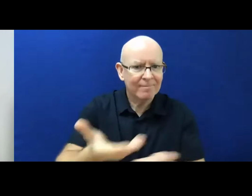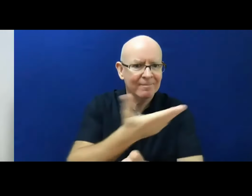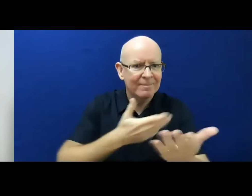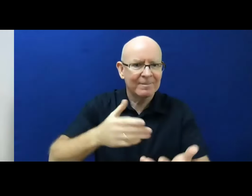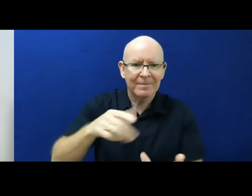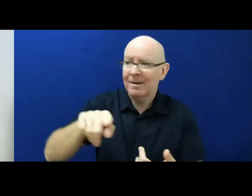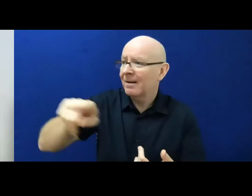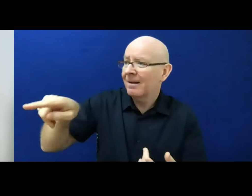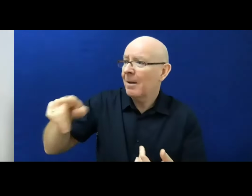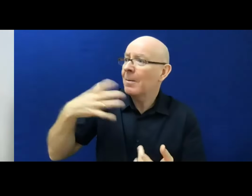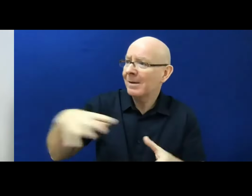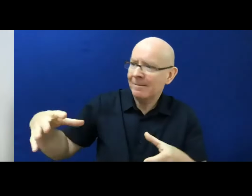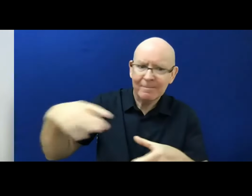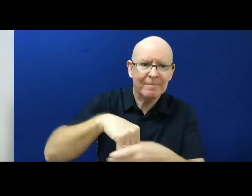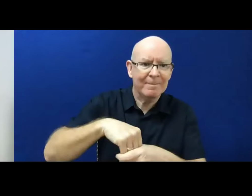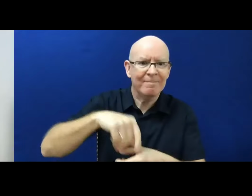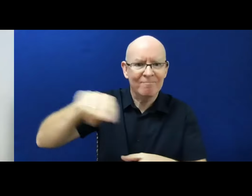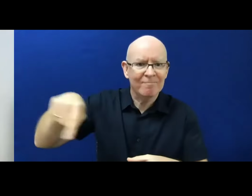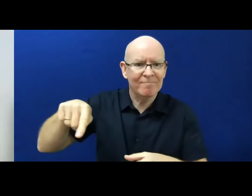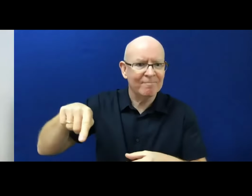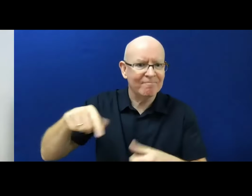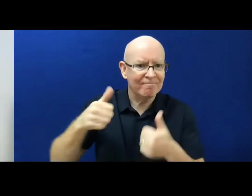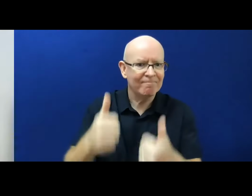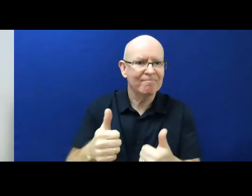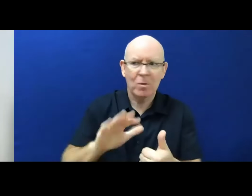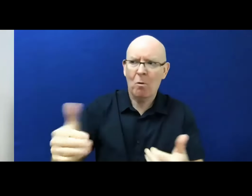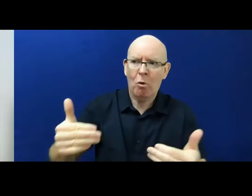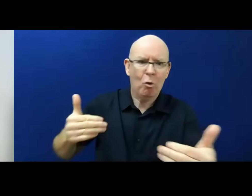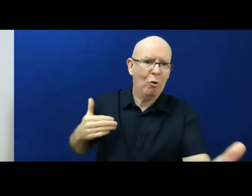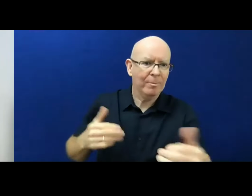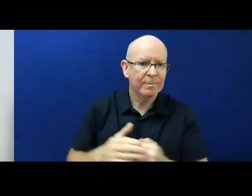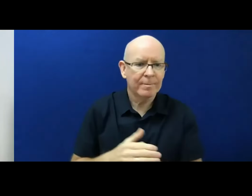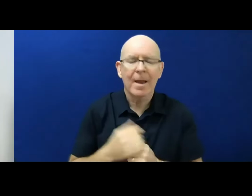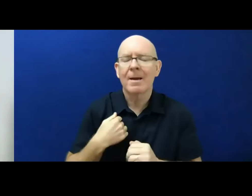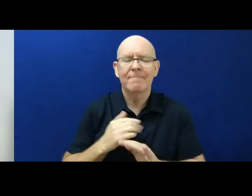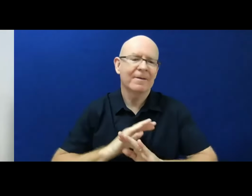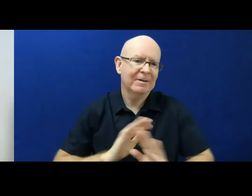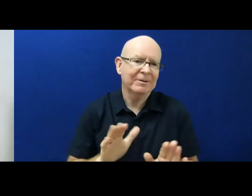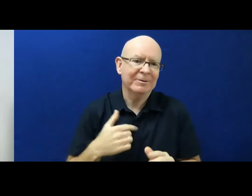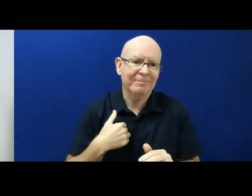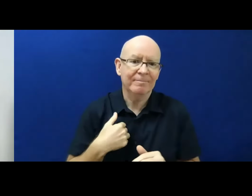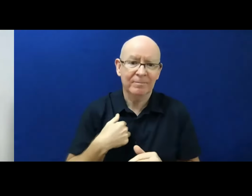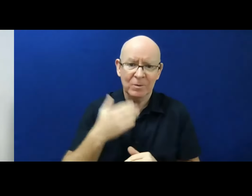after the panel is going to help us to clarify some of these points. Thank you.